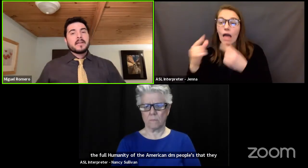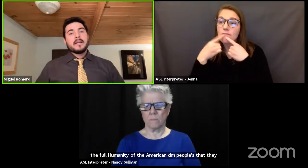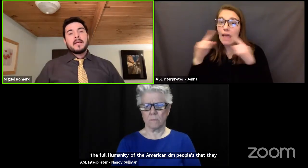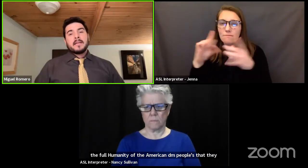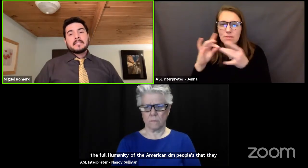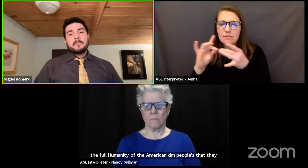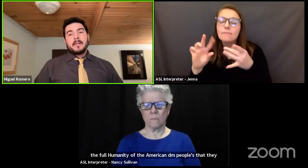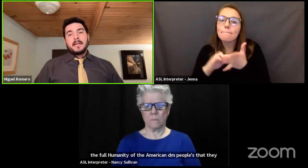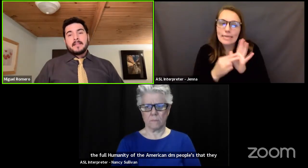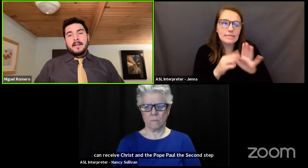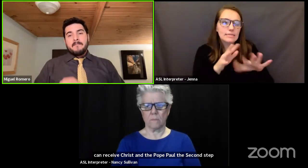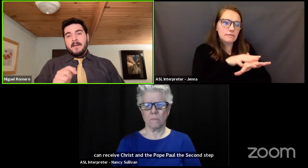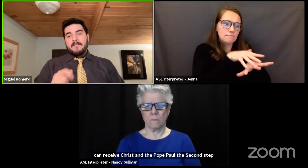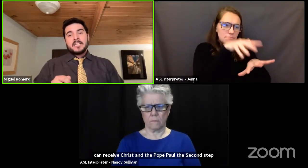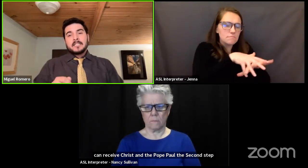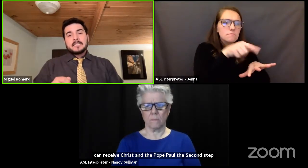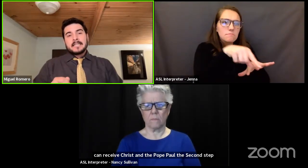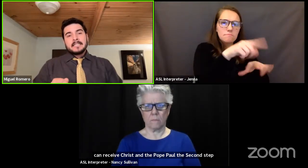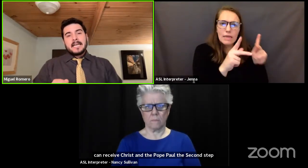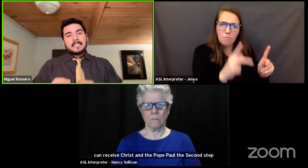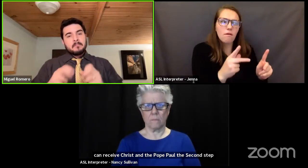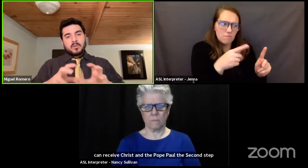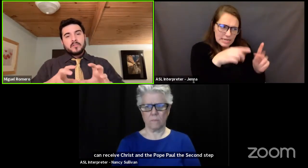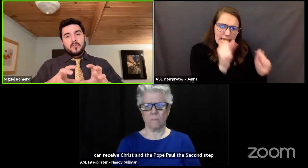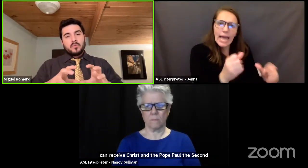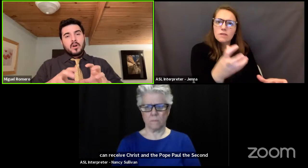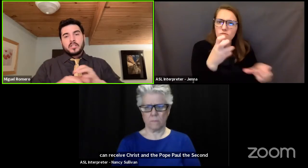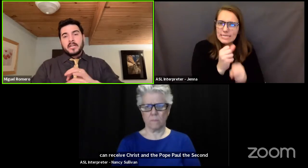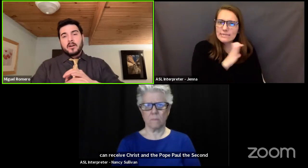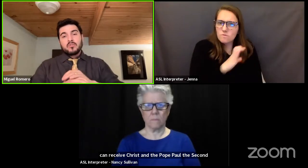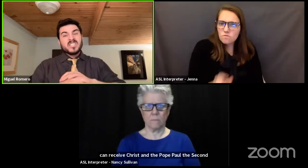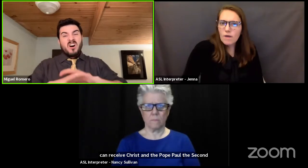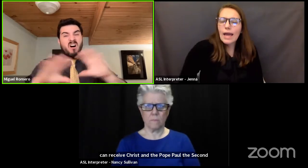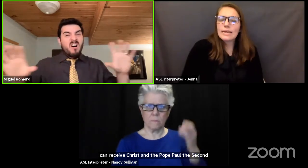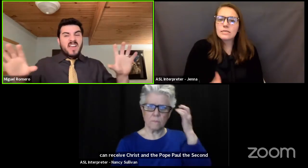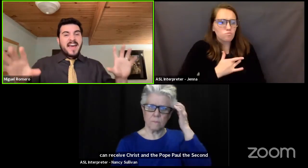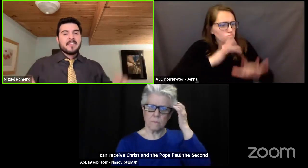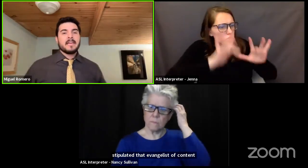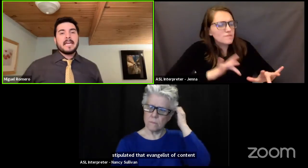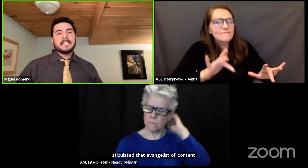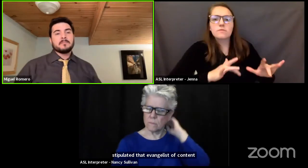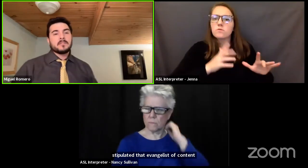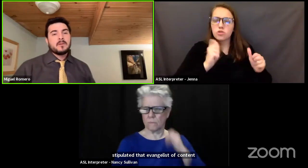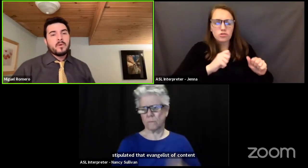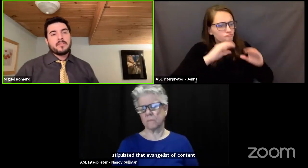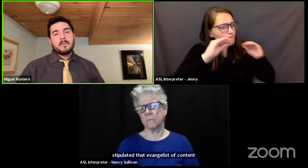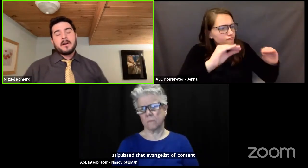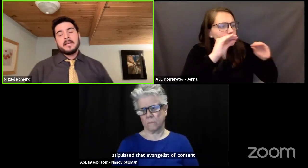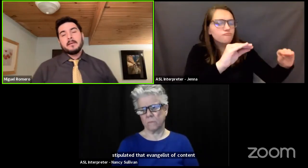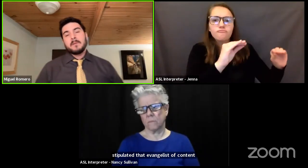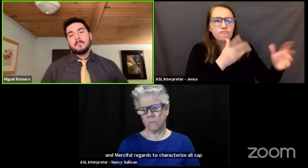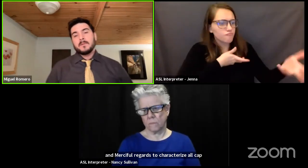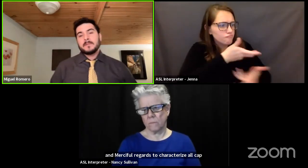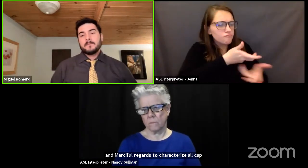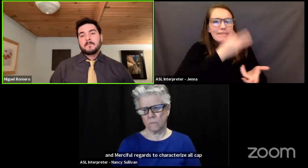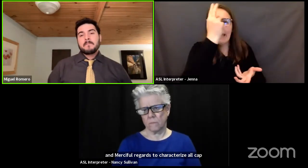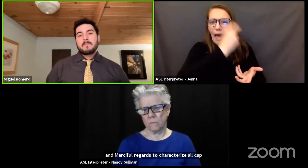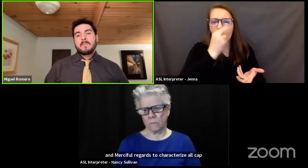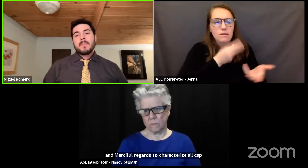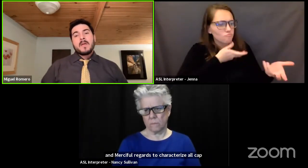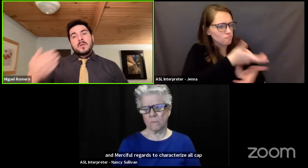and Pope Paul II stipulated that evangelistic intent and merciful regard should characterize all Catholic engagement with the Amerindian